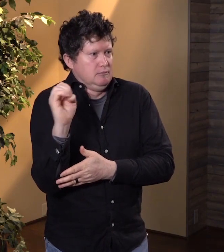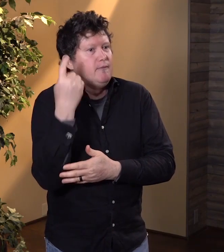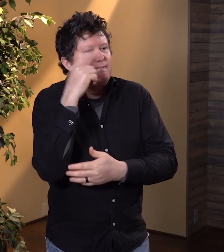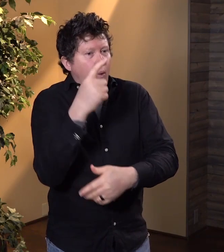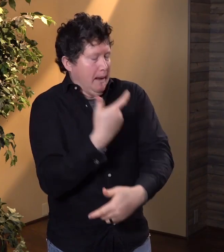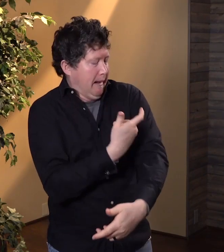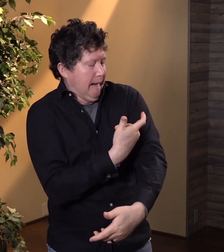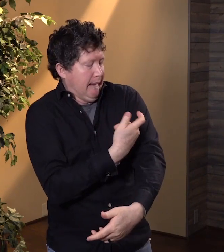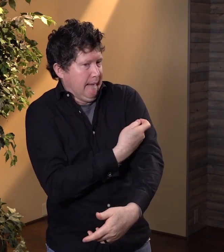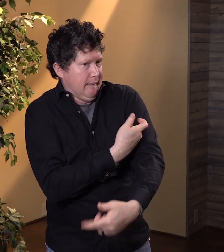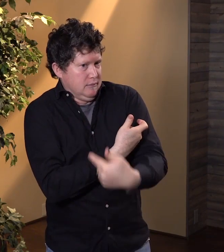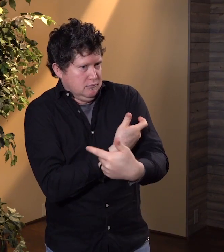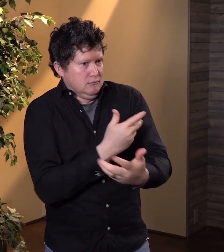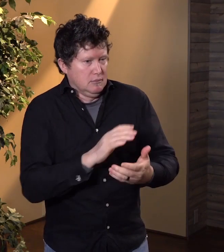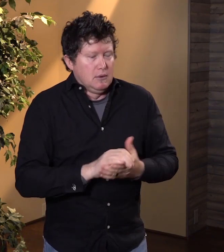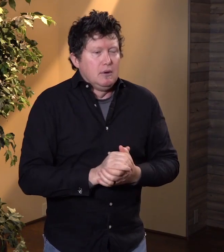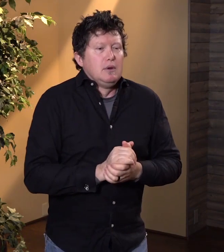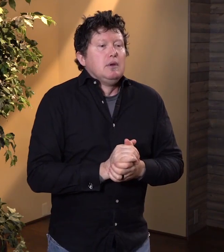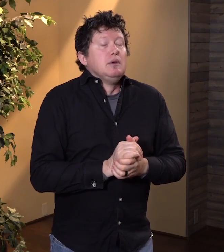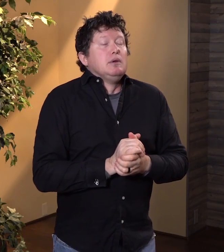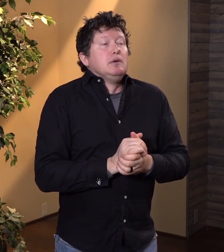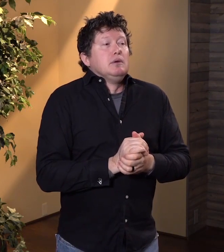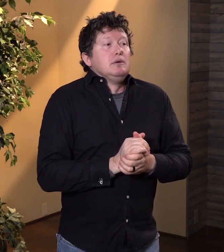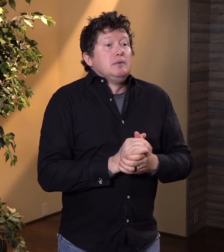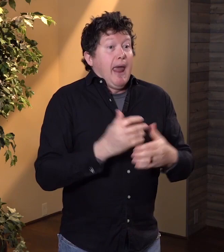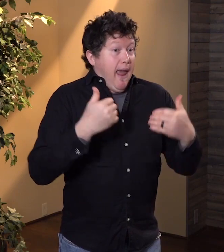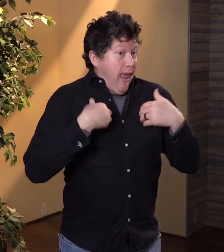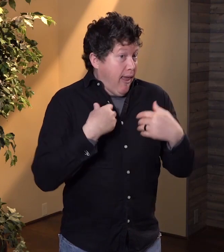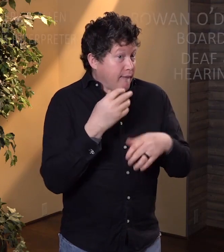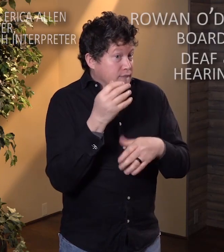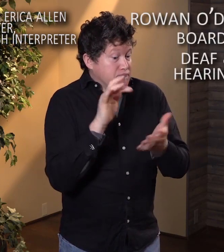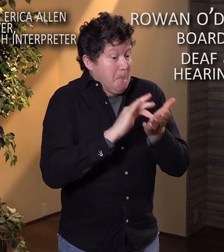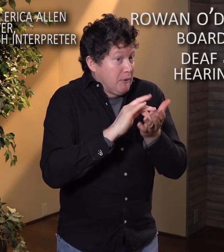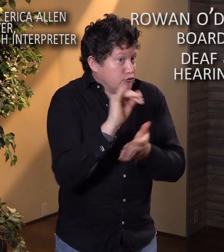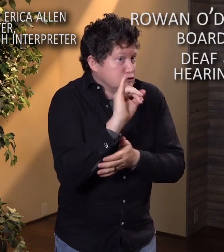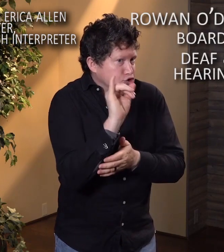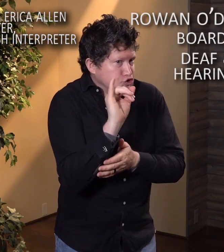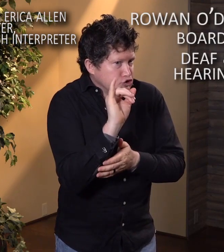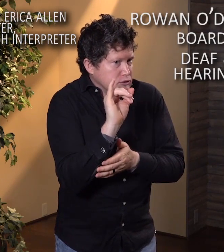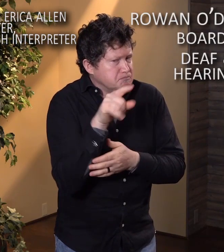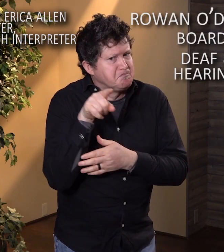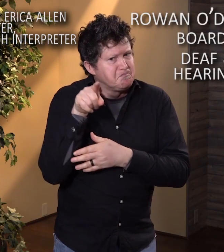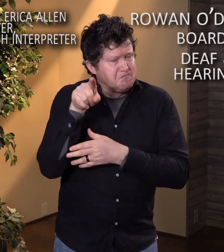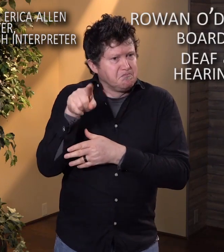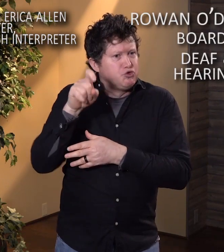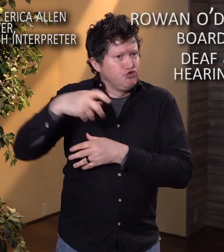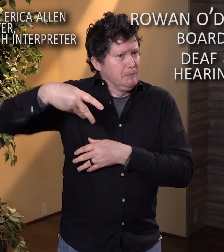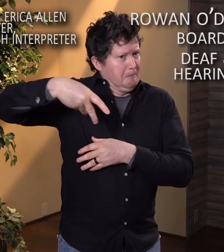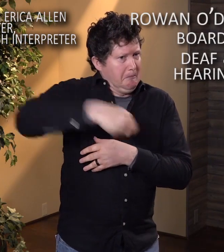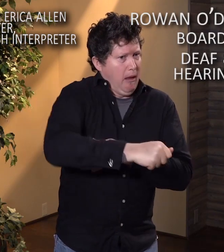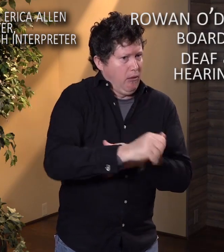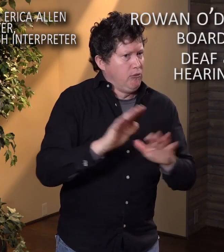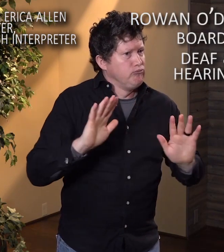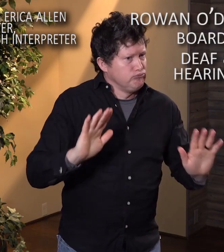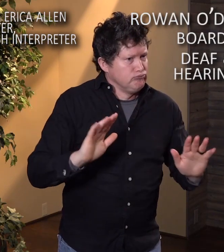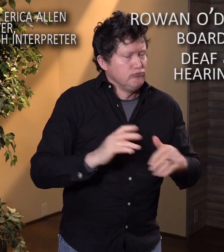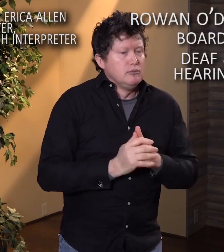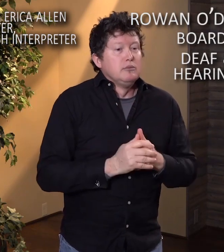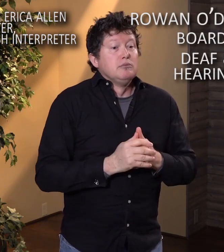So out of pocket, there is nothing that you have to pay. And if you have no insurance, you will not have to pay either. It's